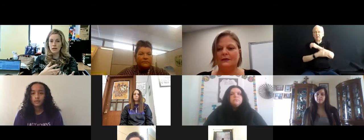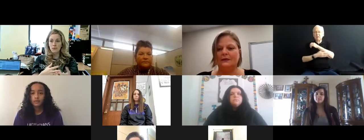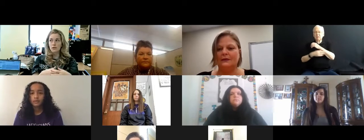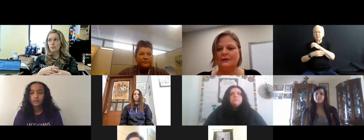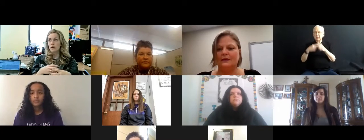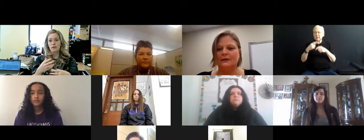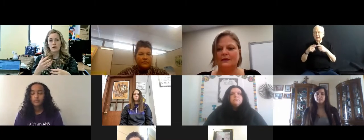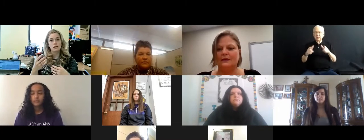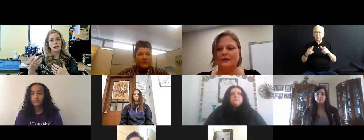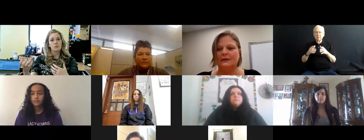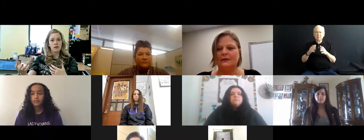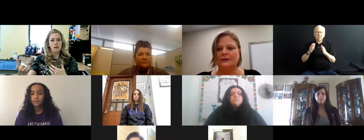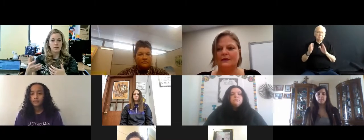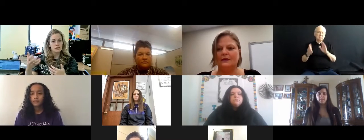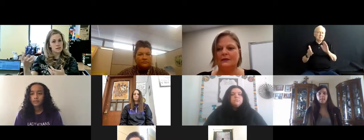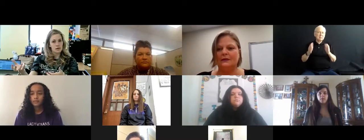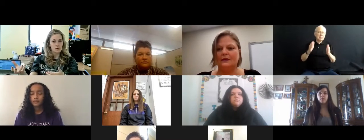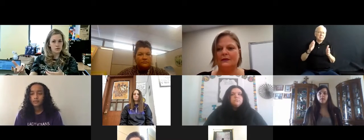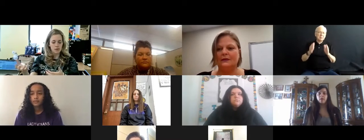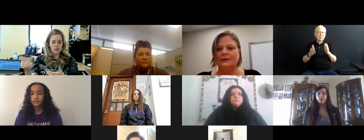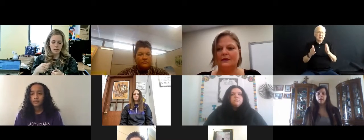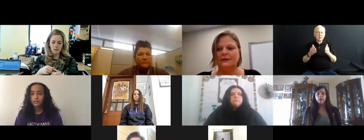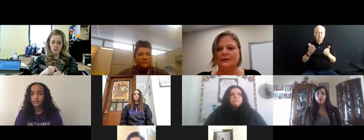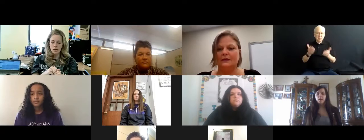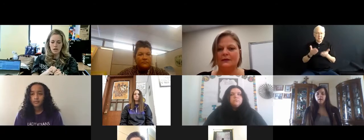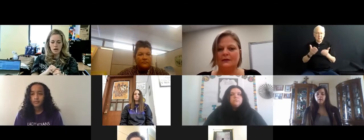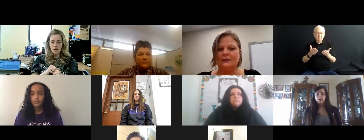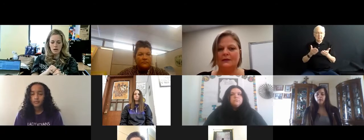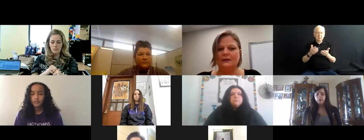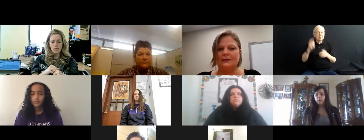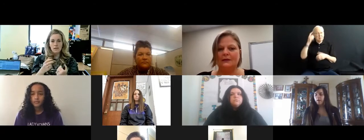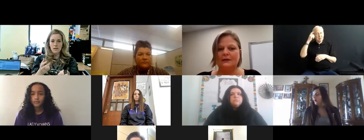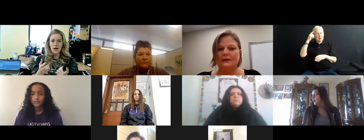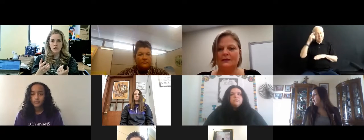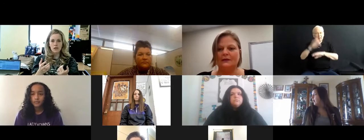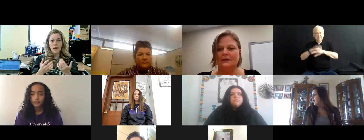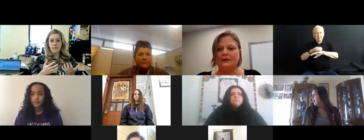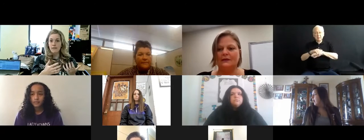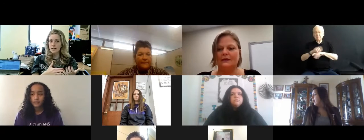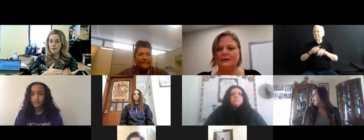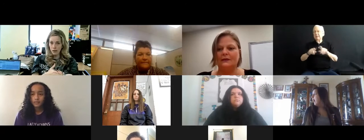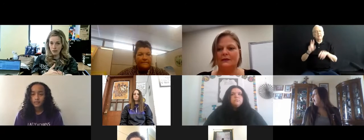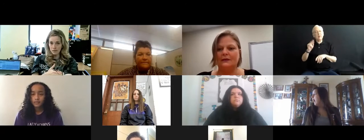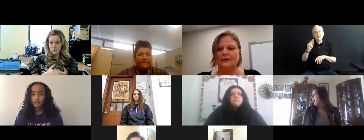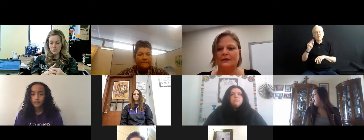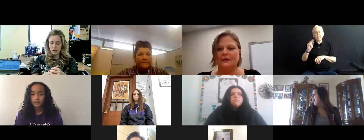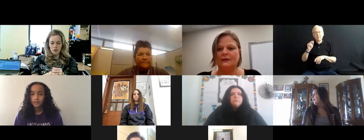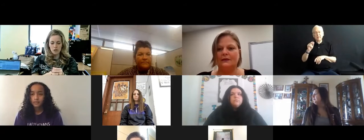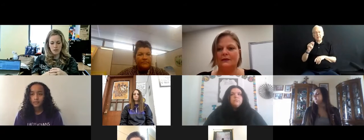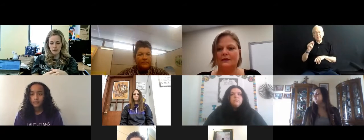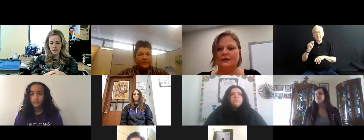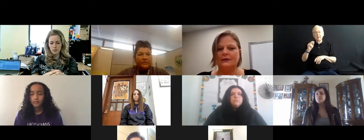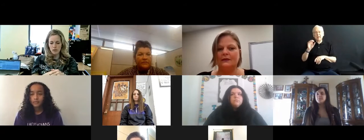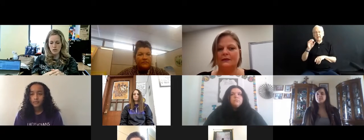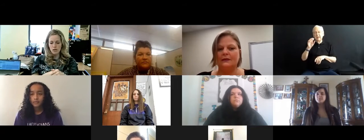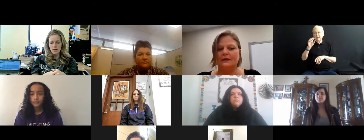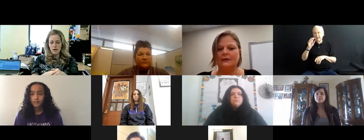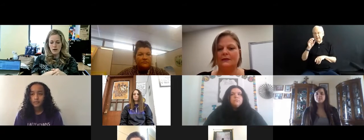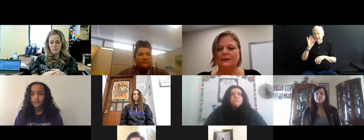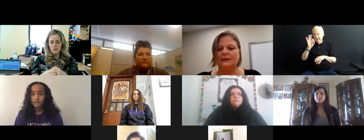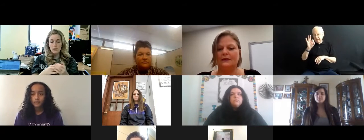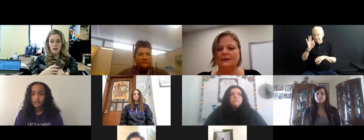American Sign Language? You might think like Britain, because they also speak English, but it's actually FSL, French Sign